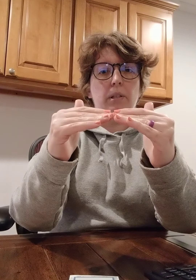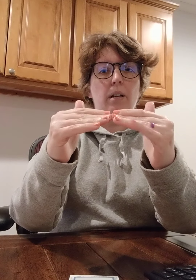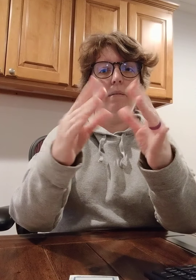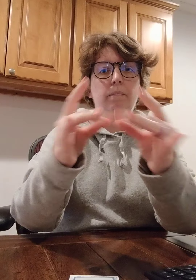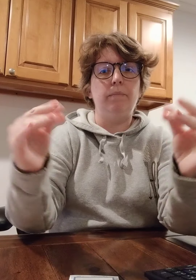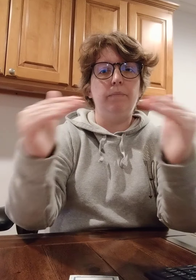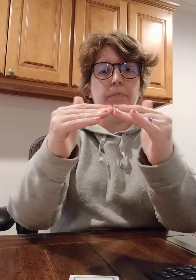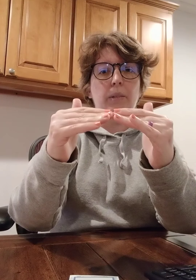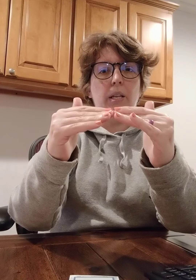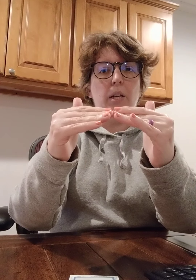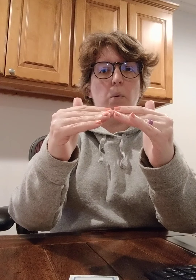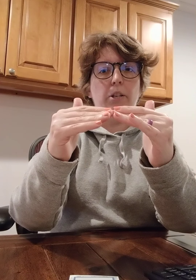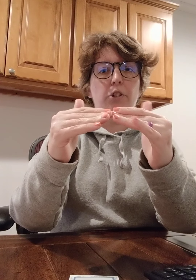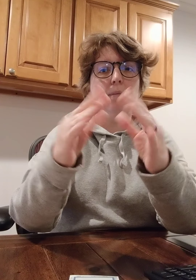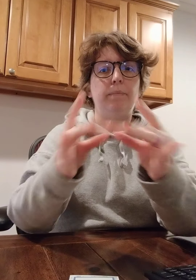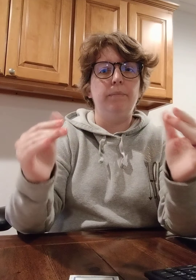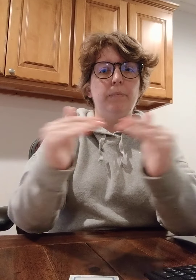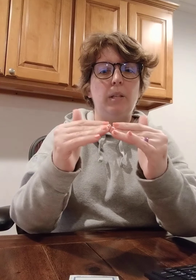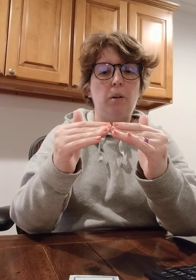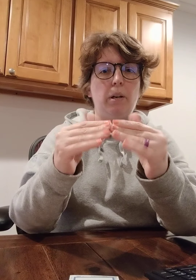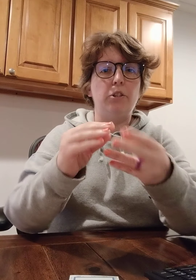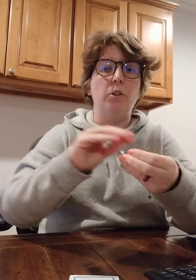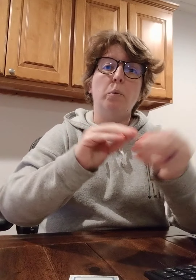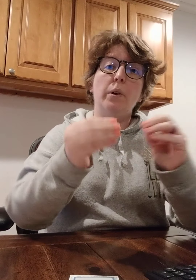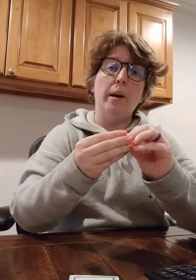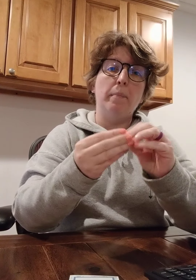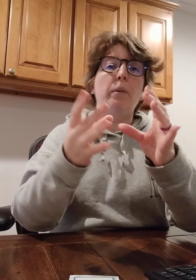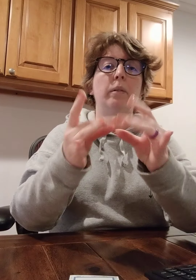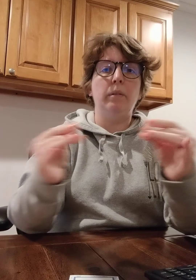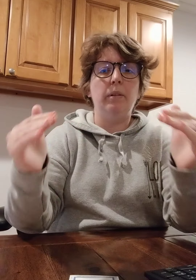sign. Equation, or number